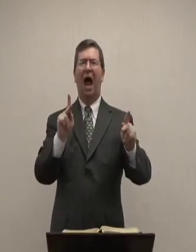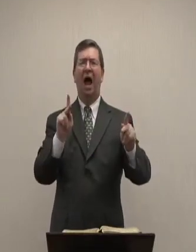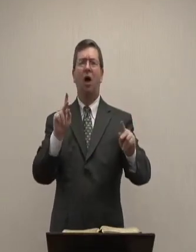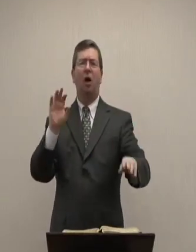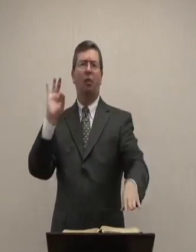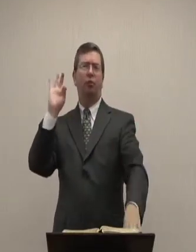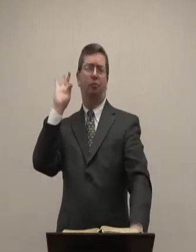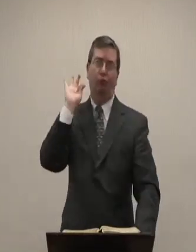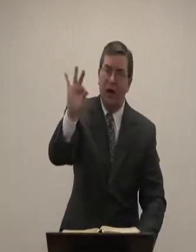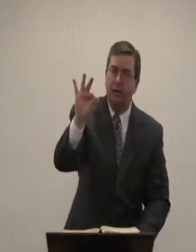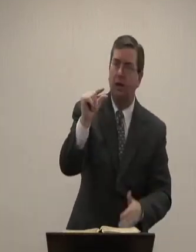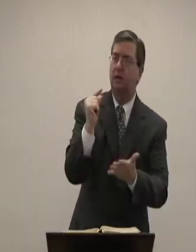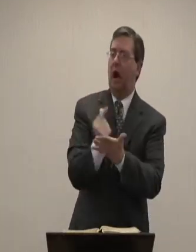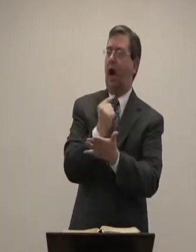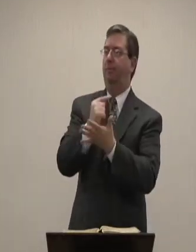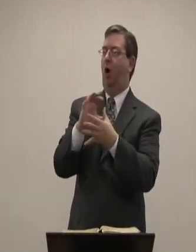Why did Jesus show the people?